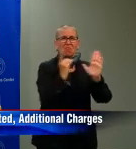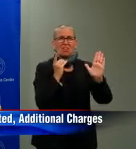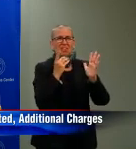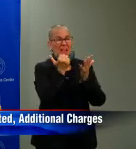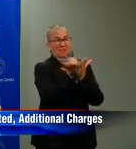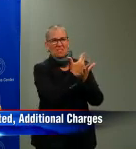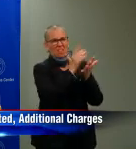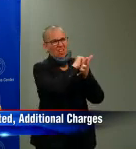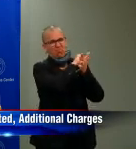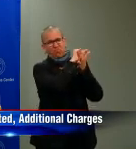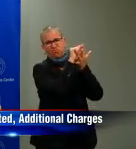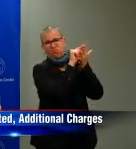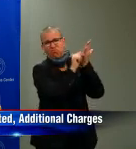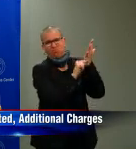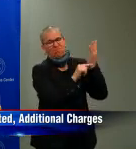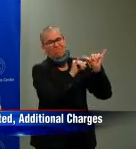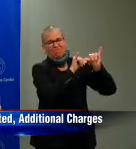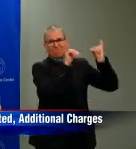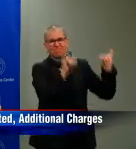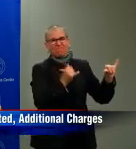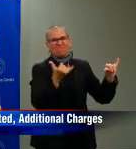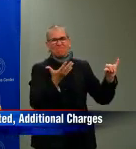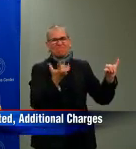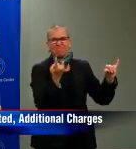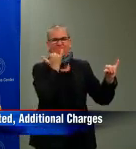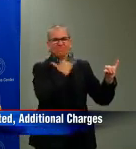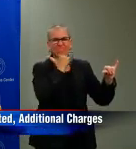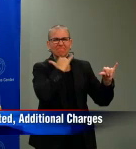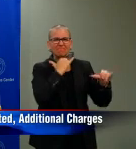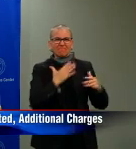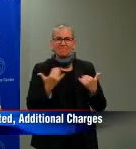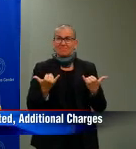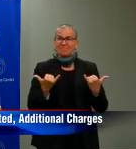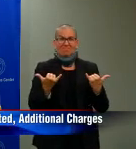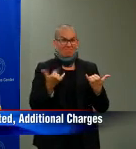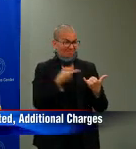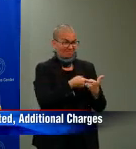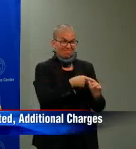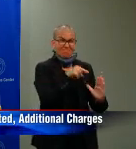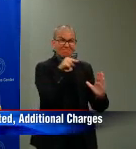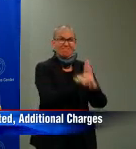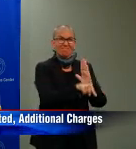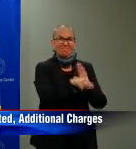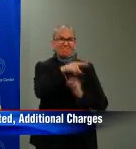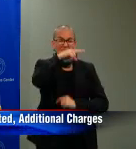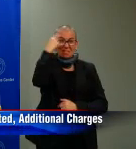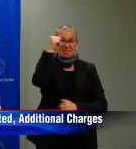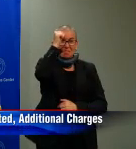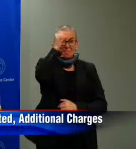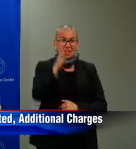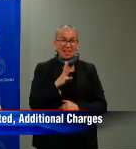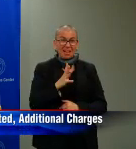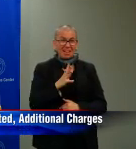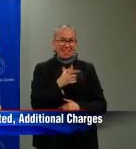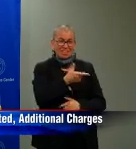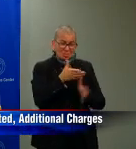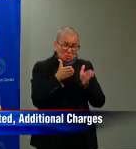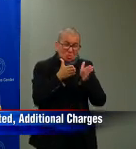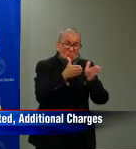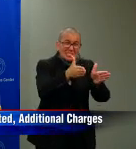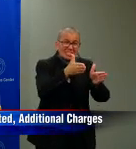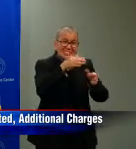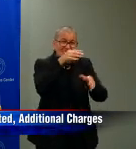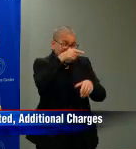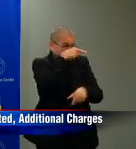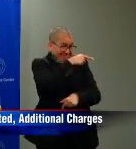to a daytime murder of a black man on a street in Minneapolis. And it sure isn't isolated to